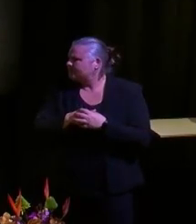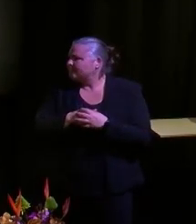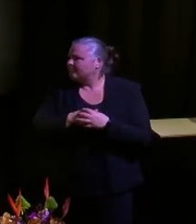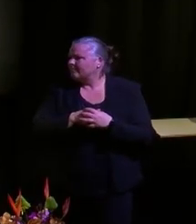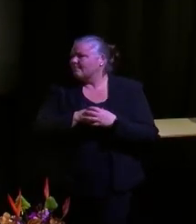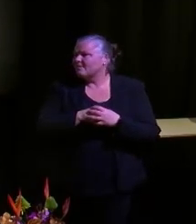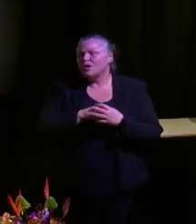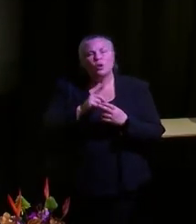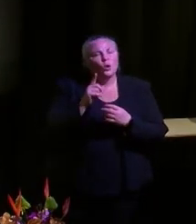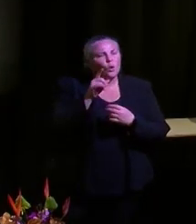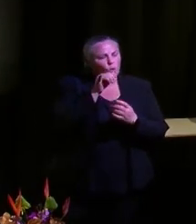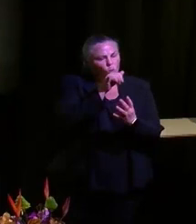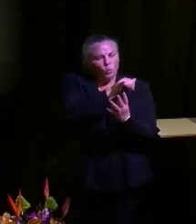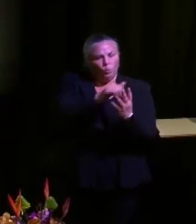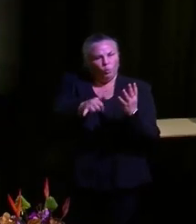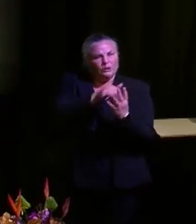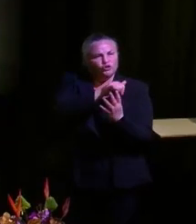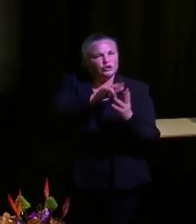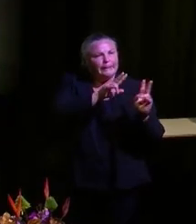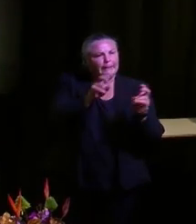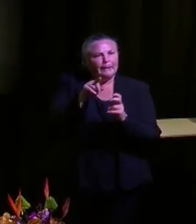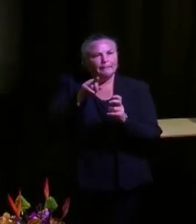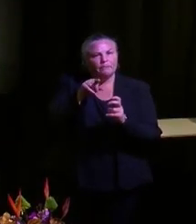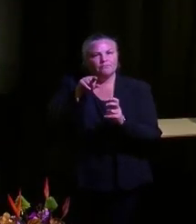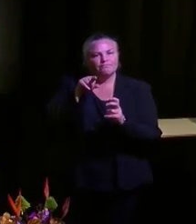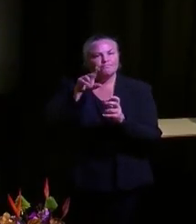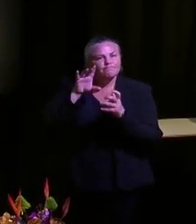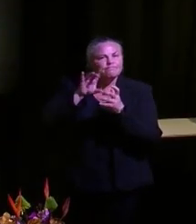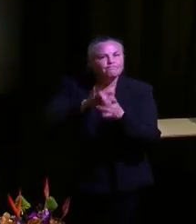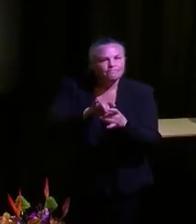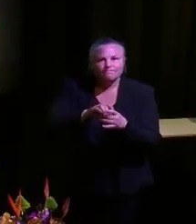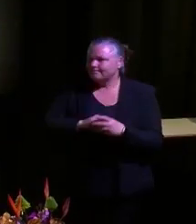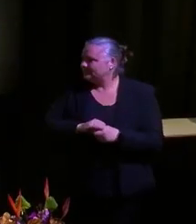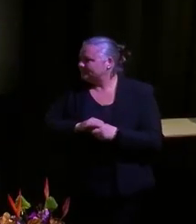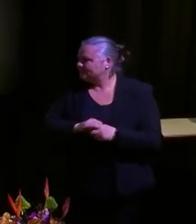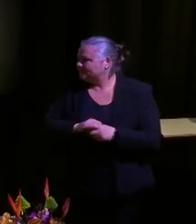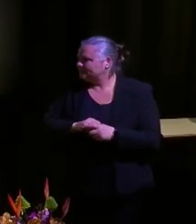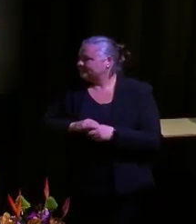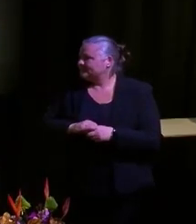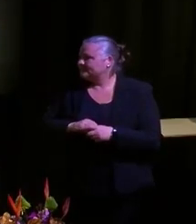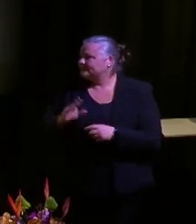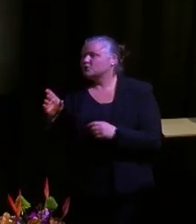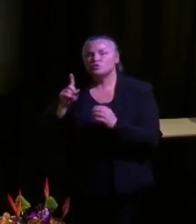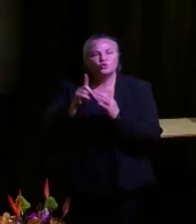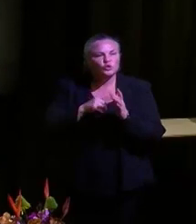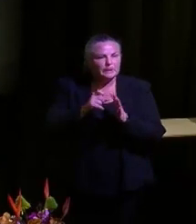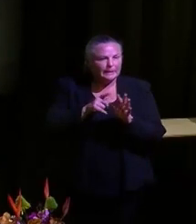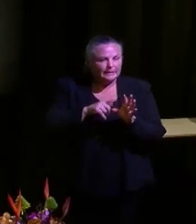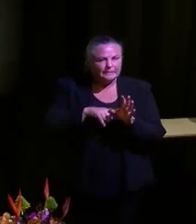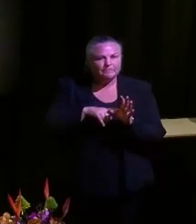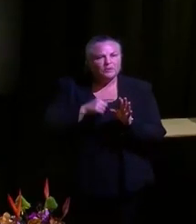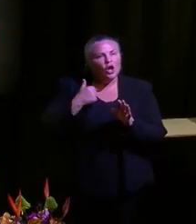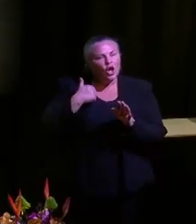What drew you to which part of the show? I'm not sure, because I was drawn to many parts of